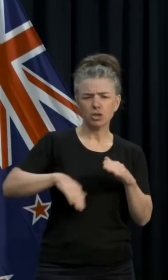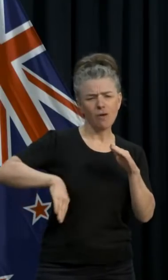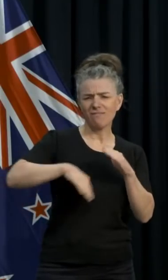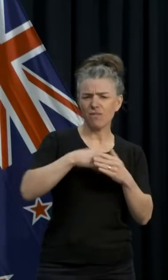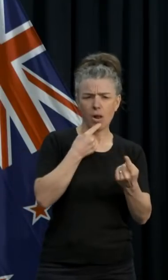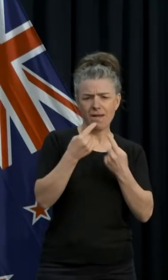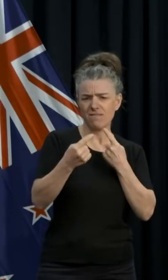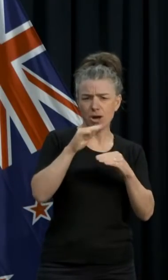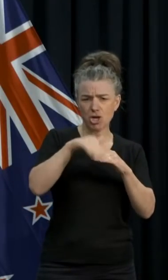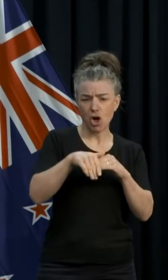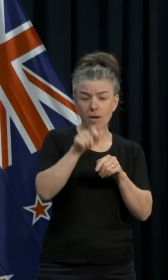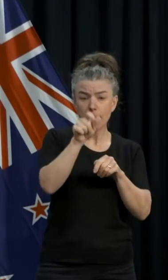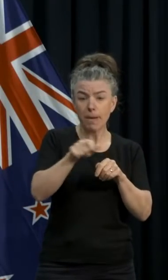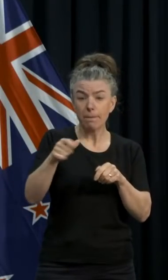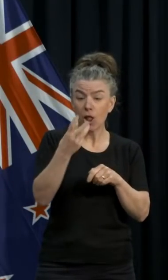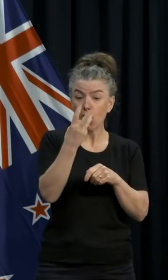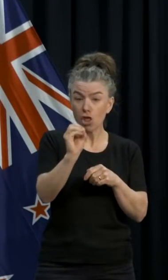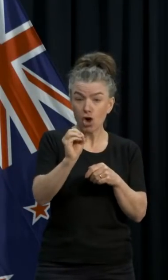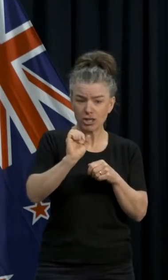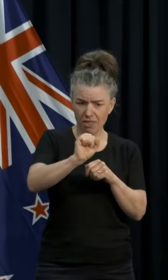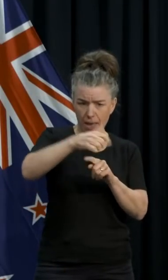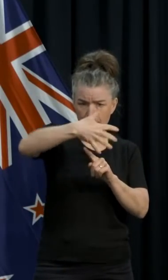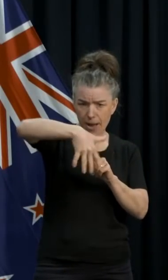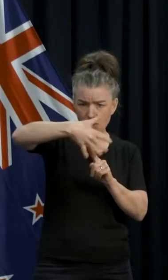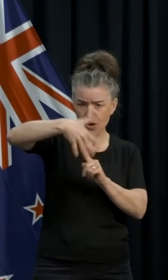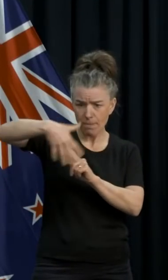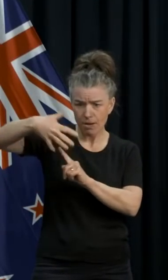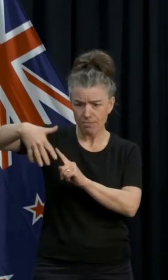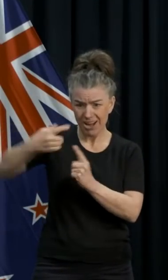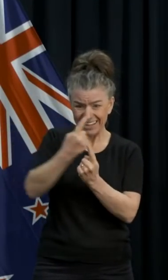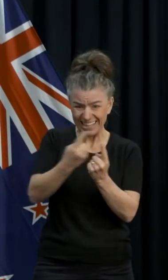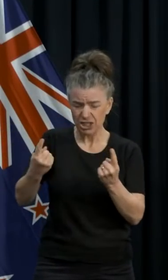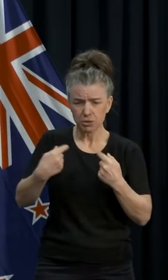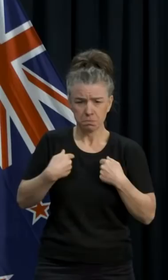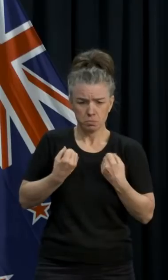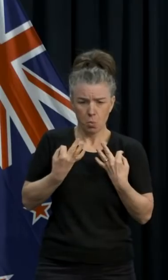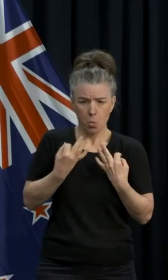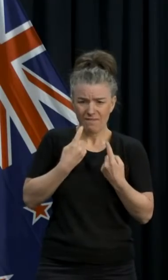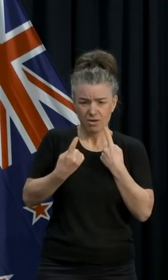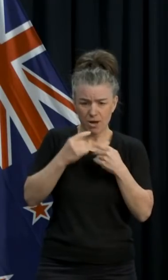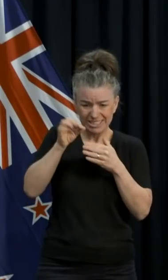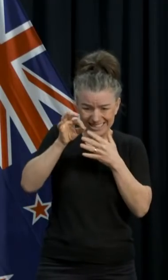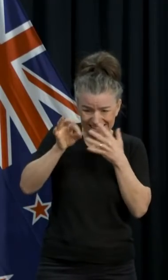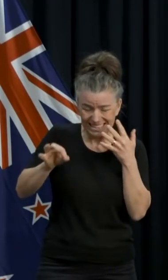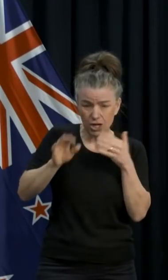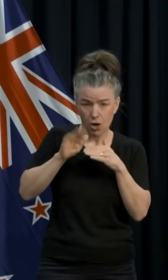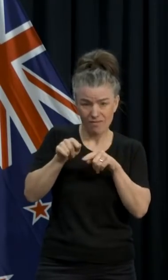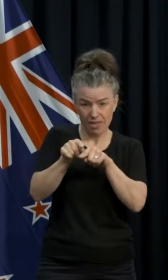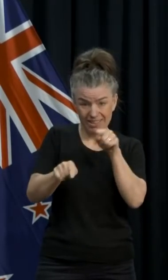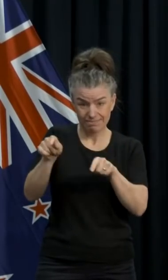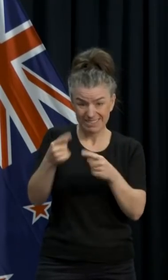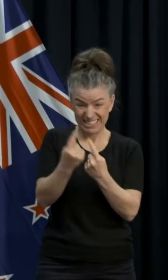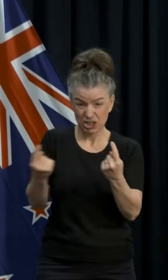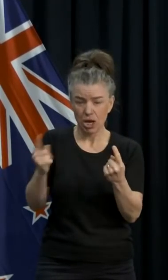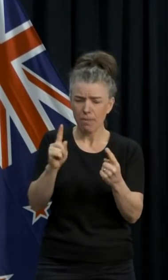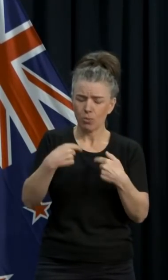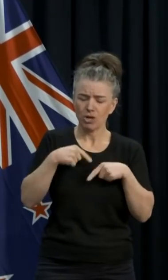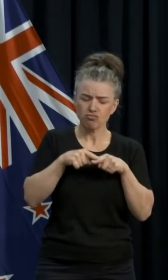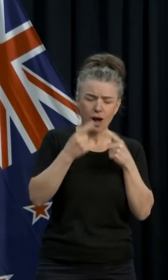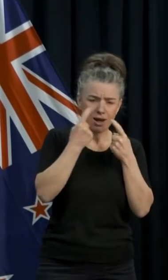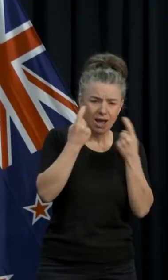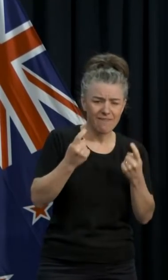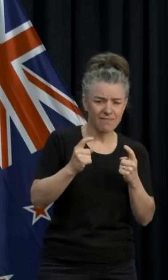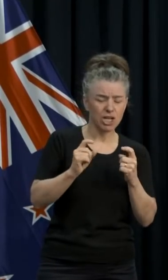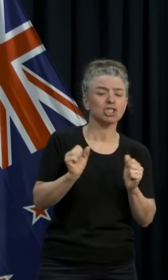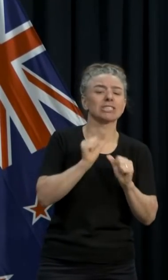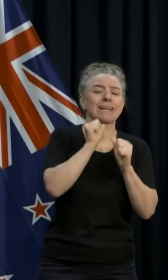of the people who is in this particular cohort, but I do want to reiterate we're taking a very precautionary approach here. What